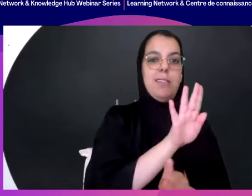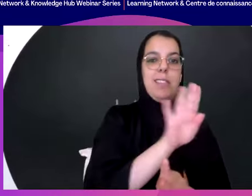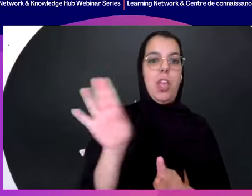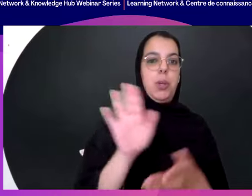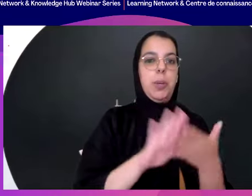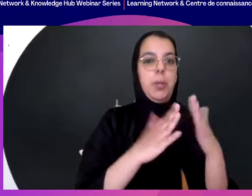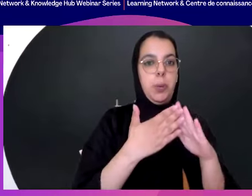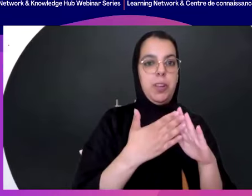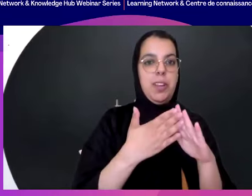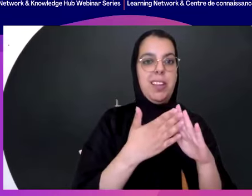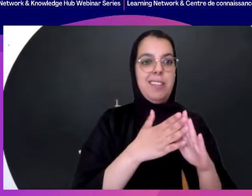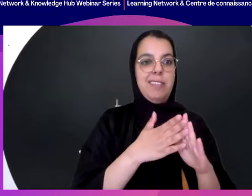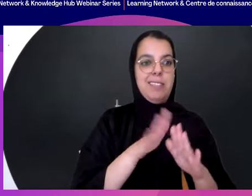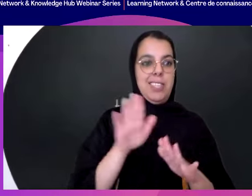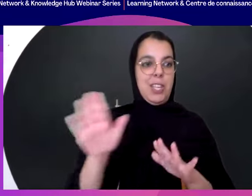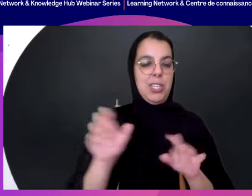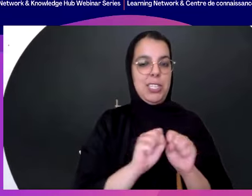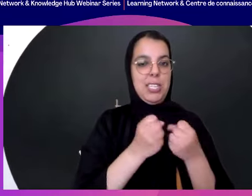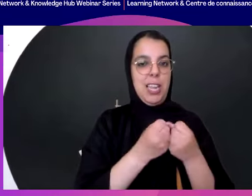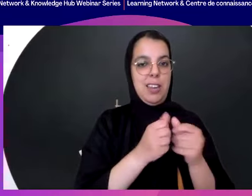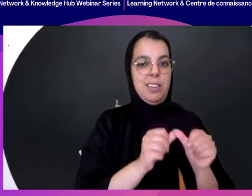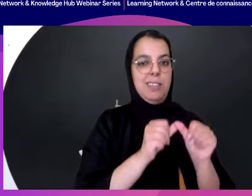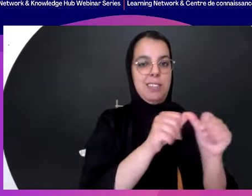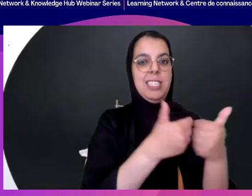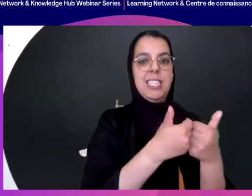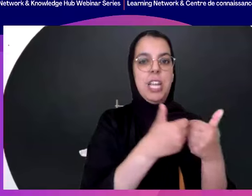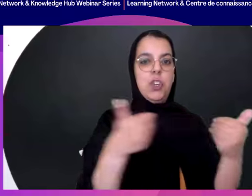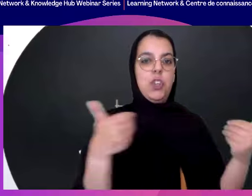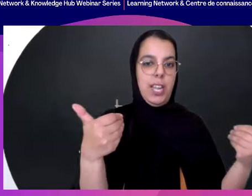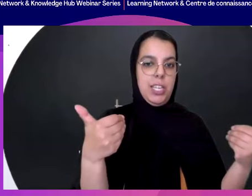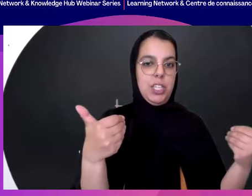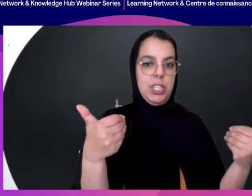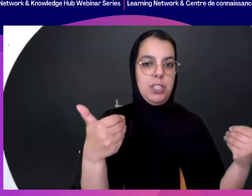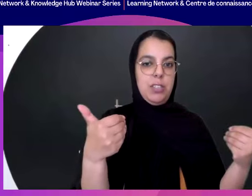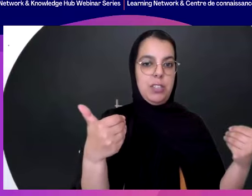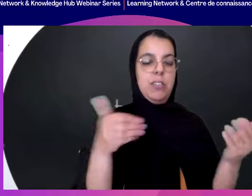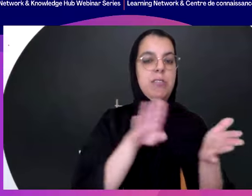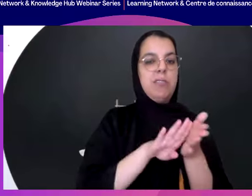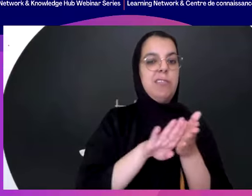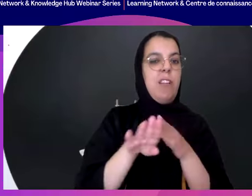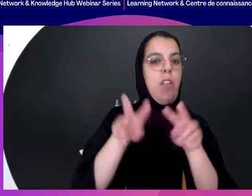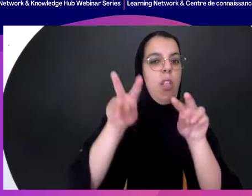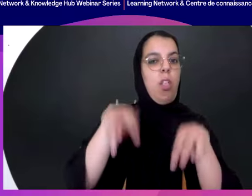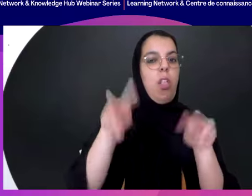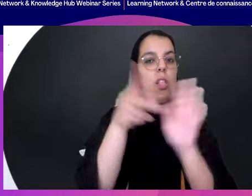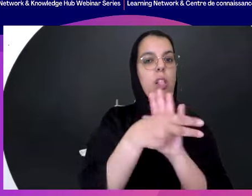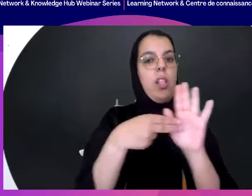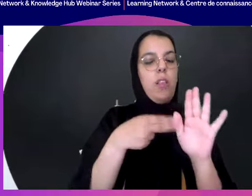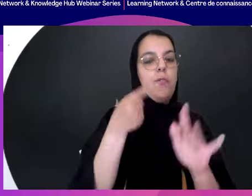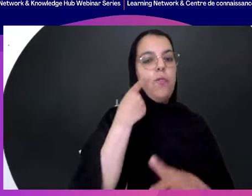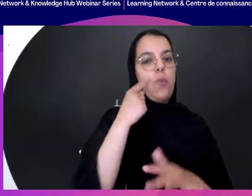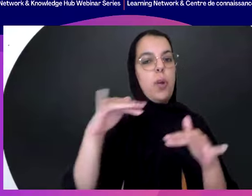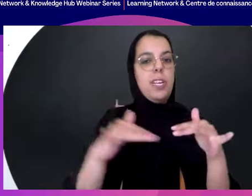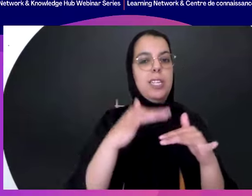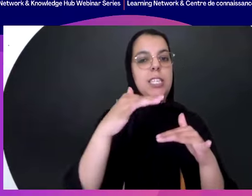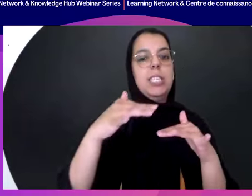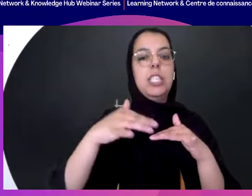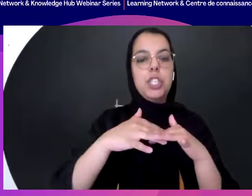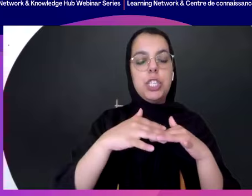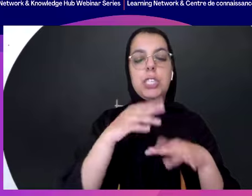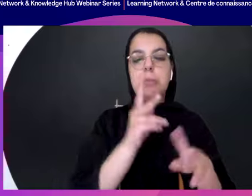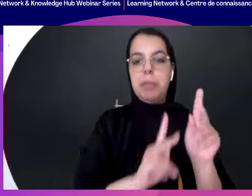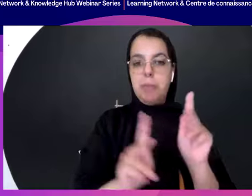society maintains segregation and the marginalized status of Indigenous people. So after years